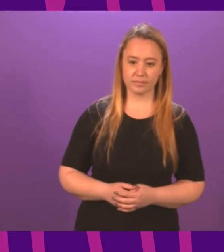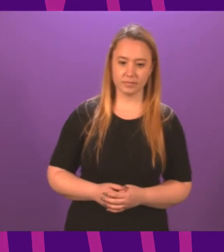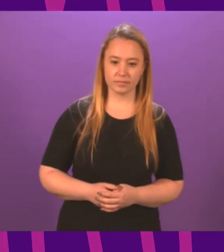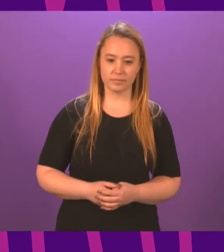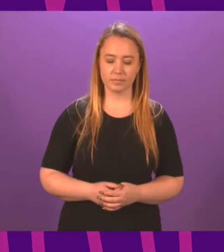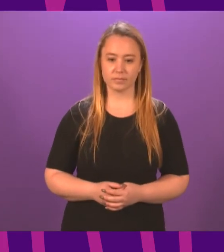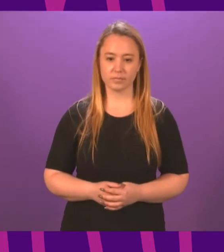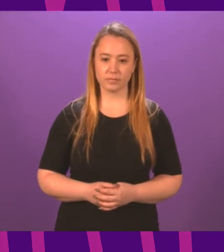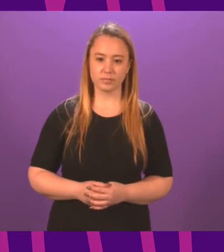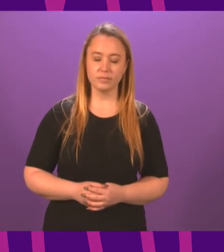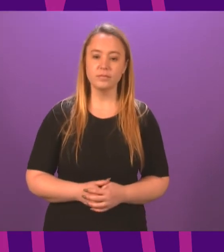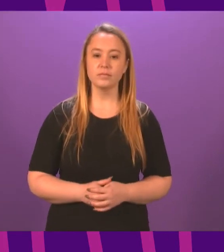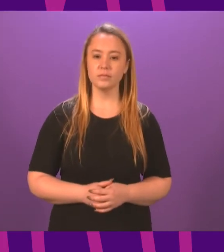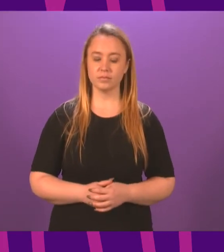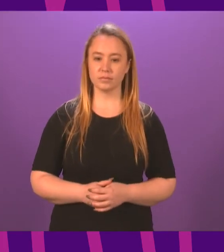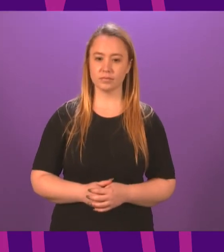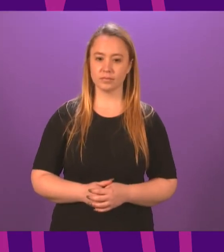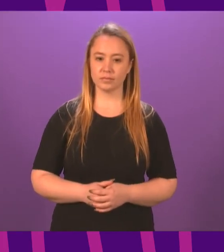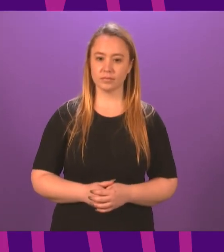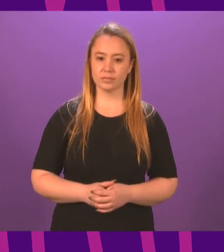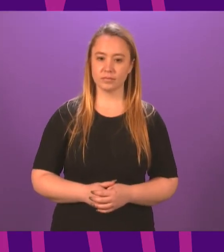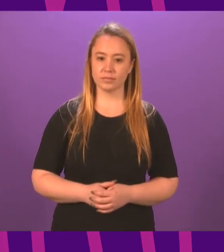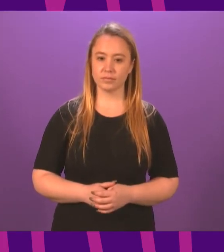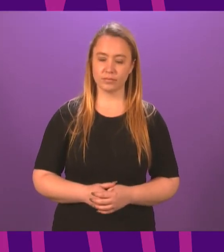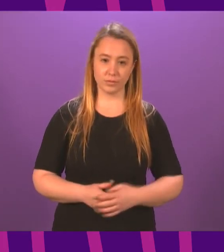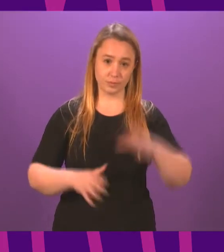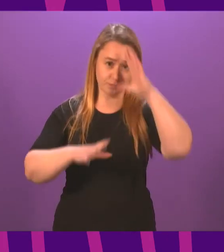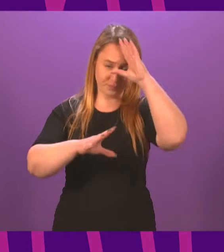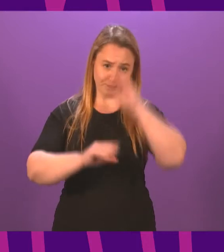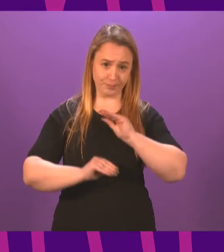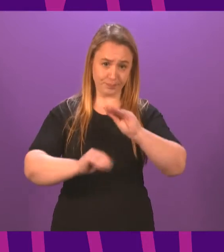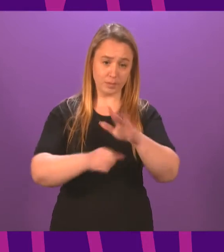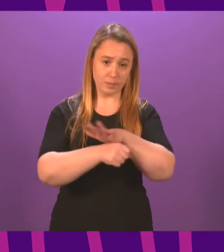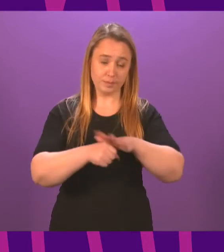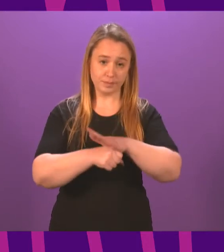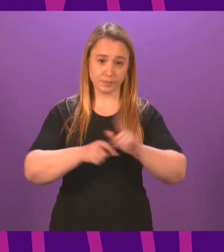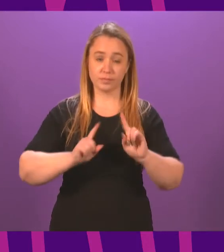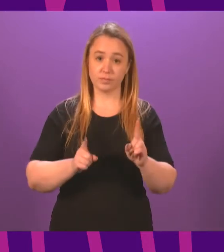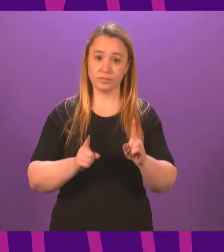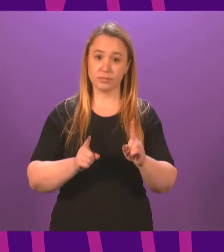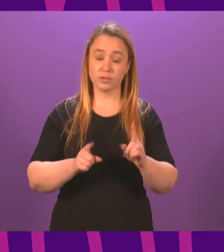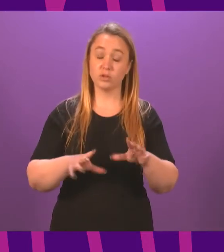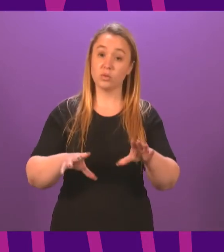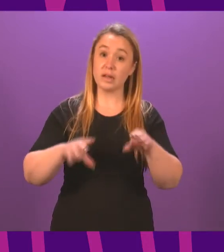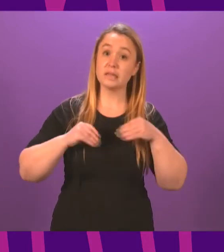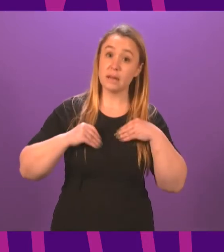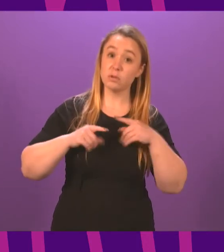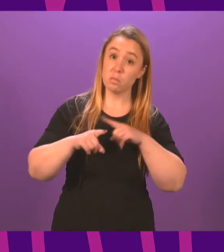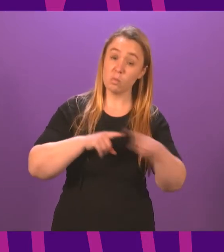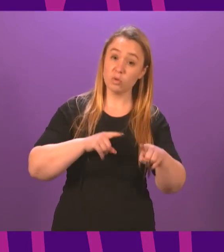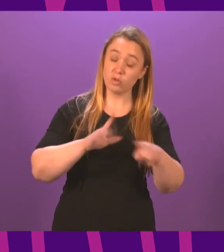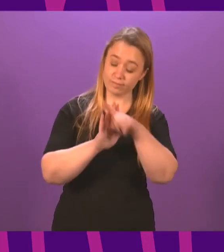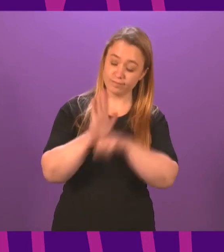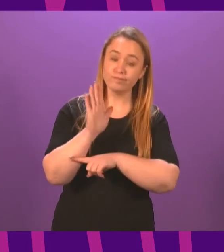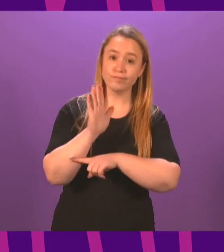the amendment in my name. I want to make the position of these benches very clear at the outset. We accept the general thrust of these new